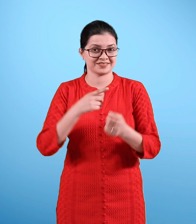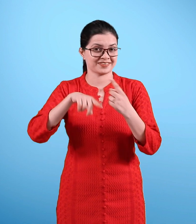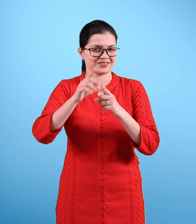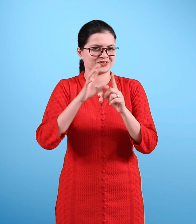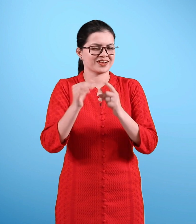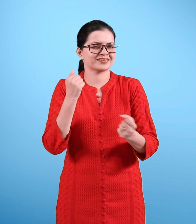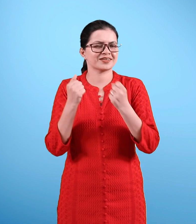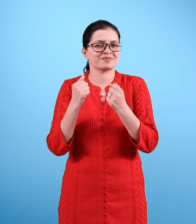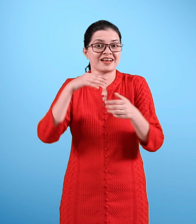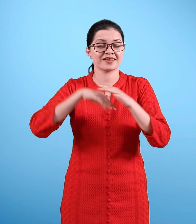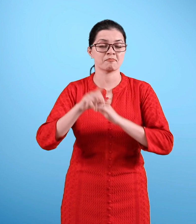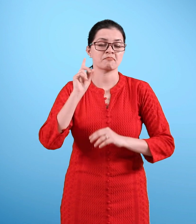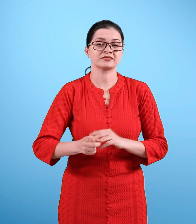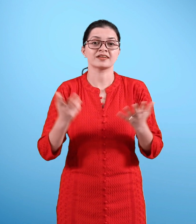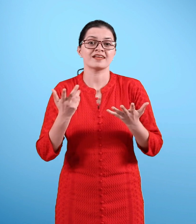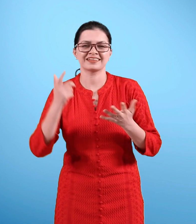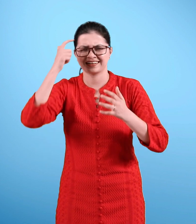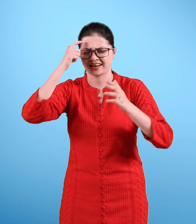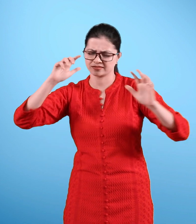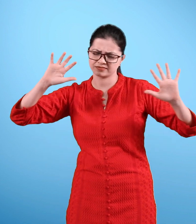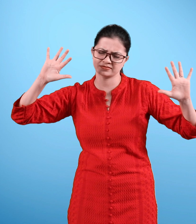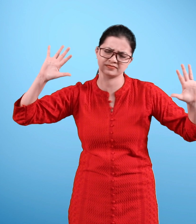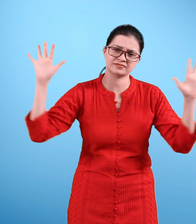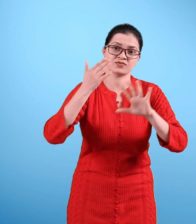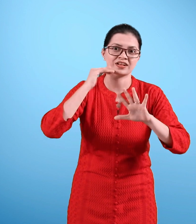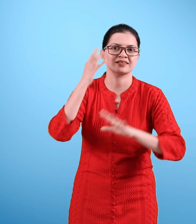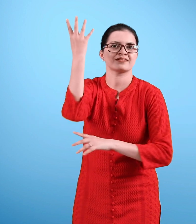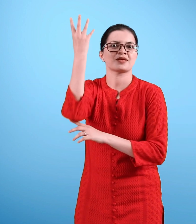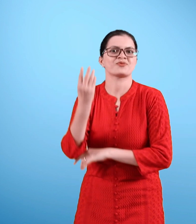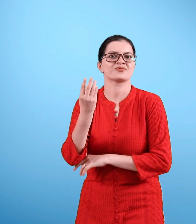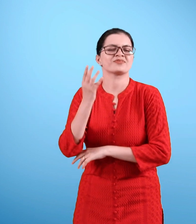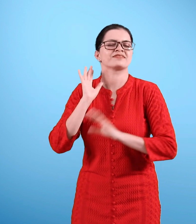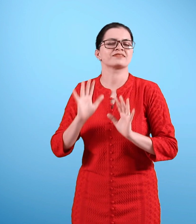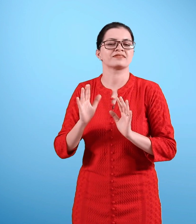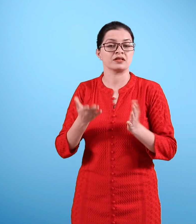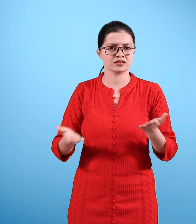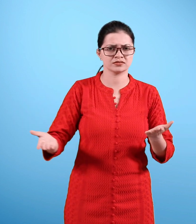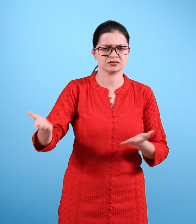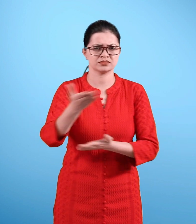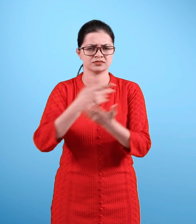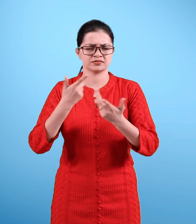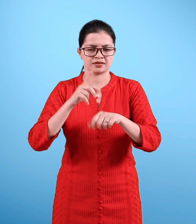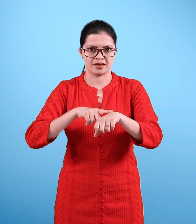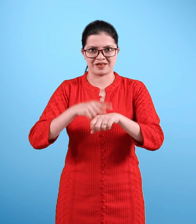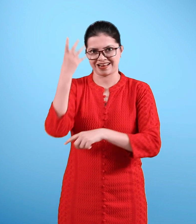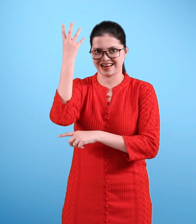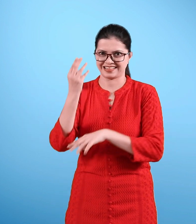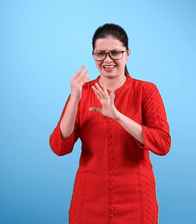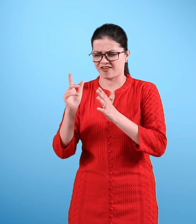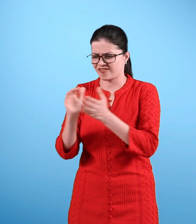This is an activity that you will have to do in the dark. In the evening, go out in an open ground with a few friends. Take